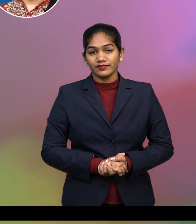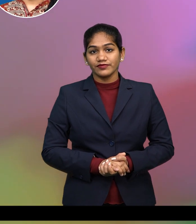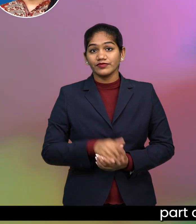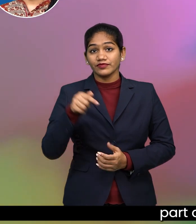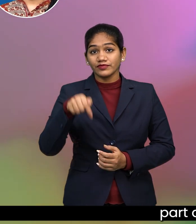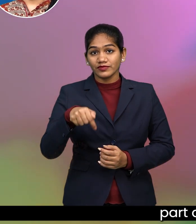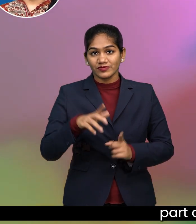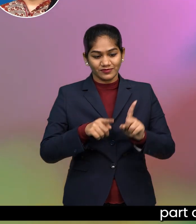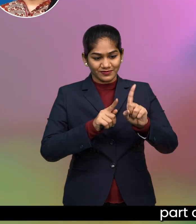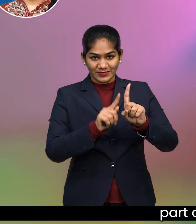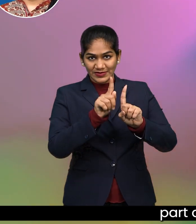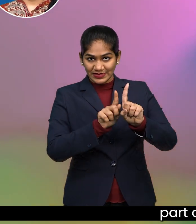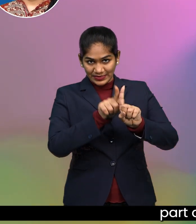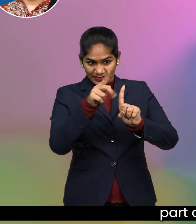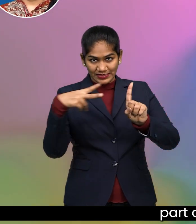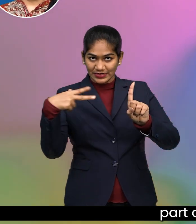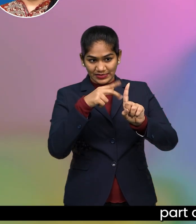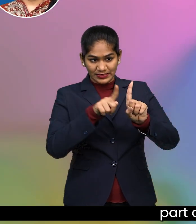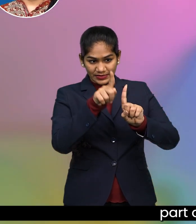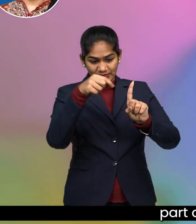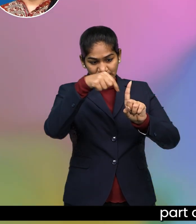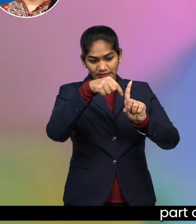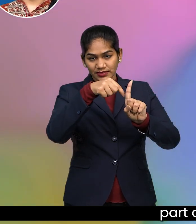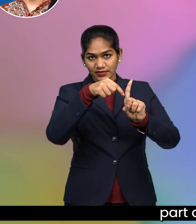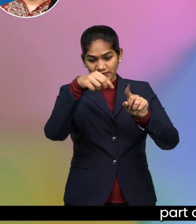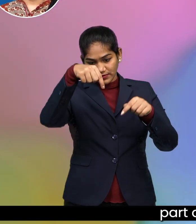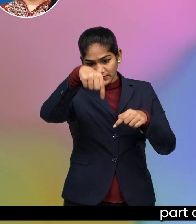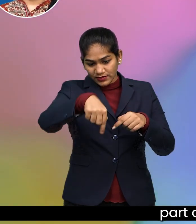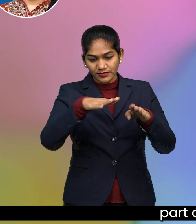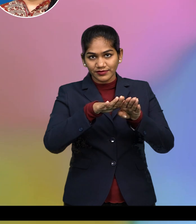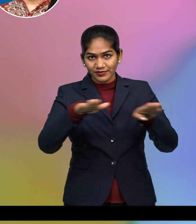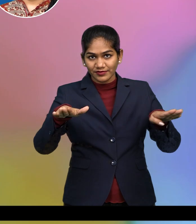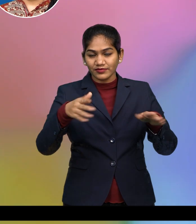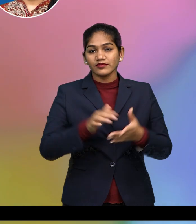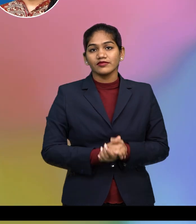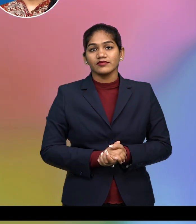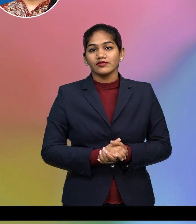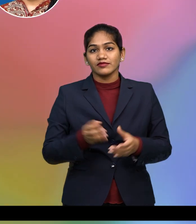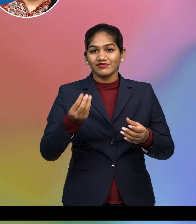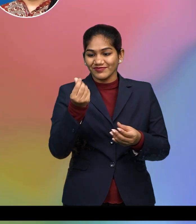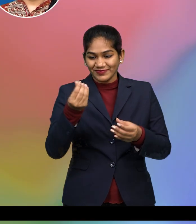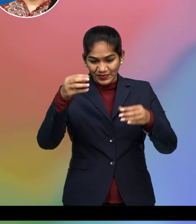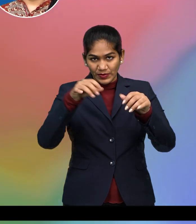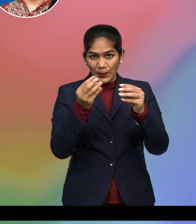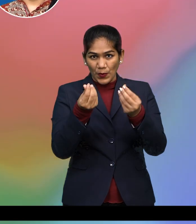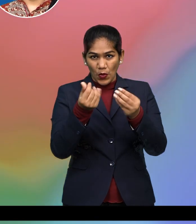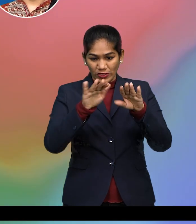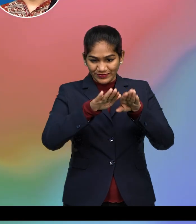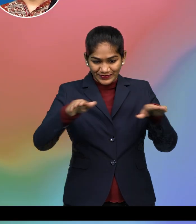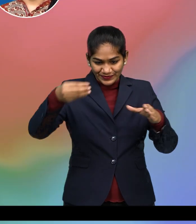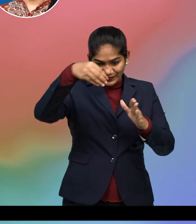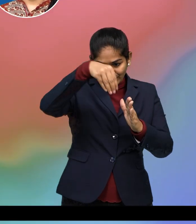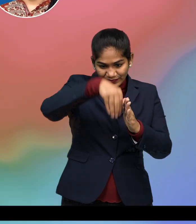the lower part of this cutting is buried in moist soil,